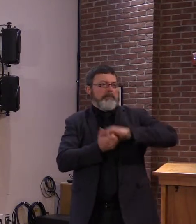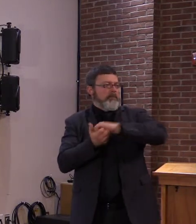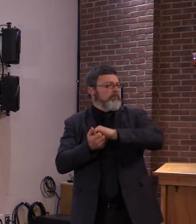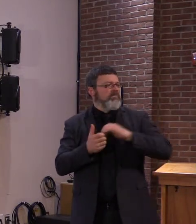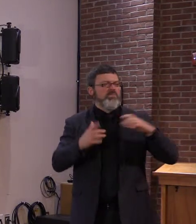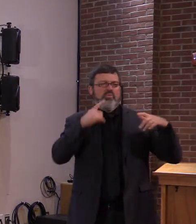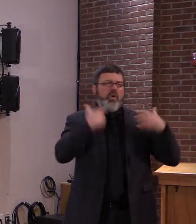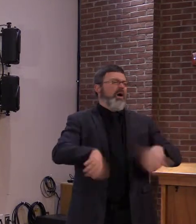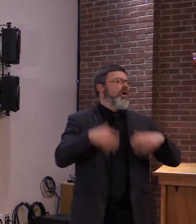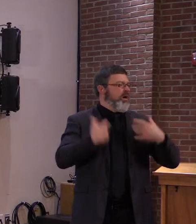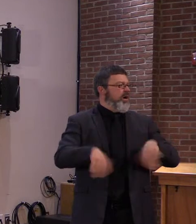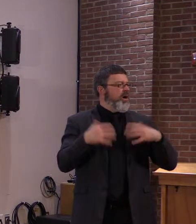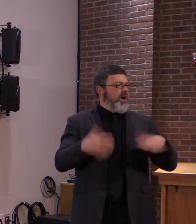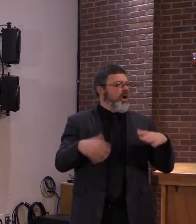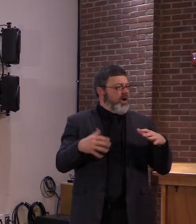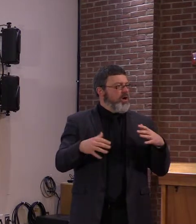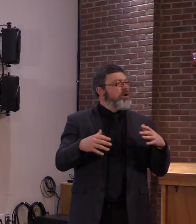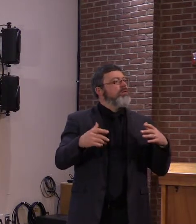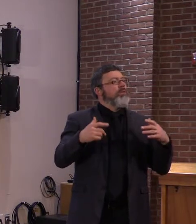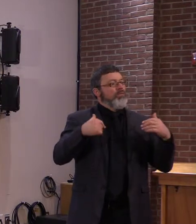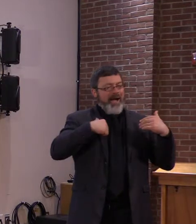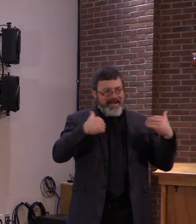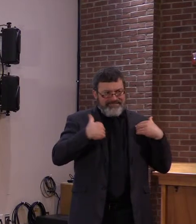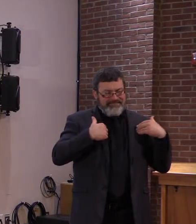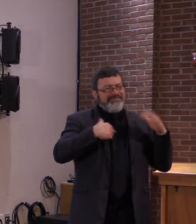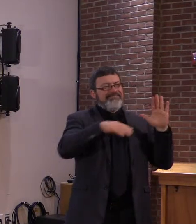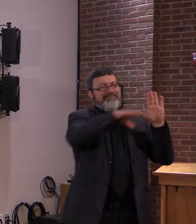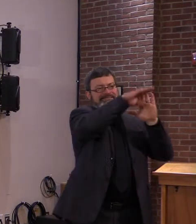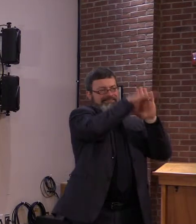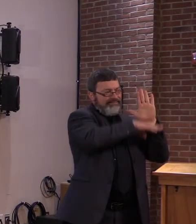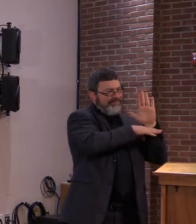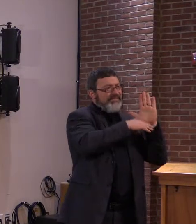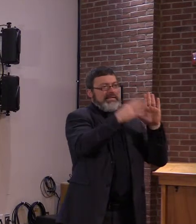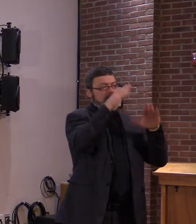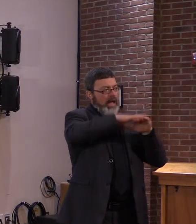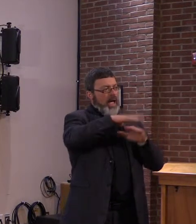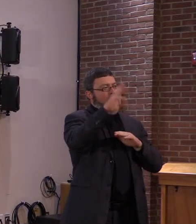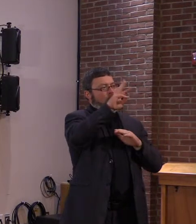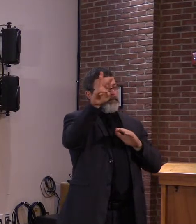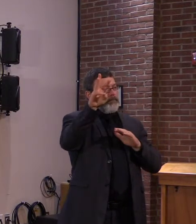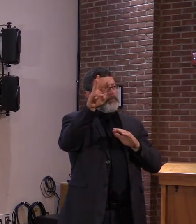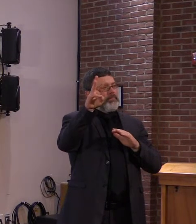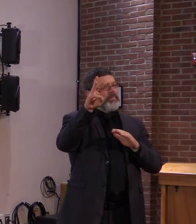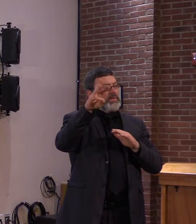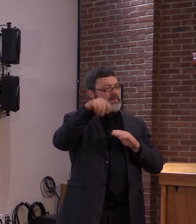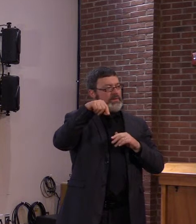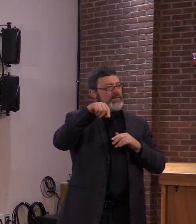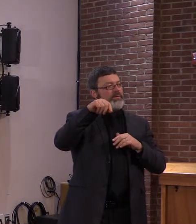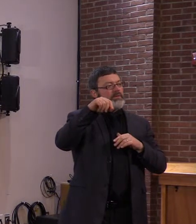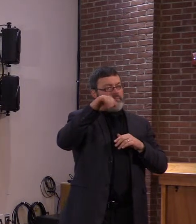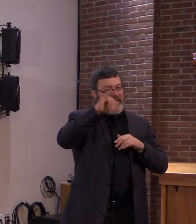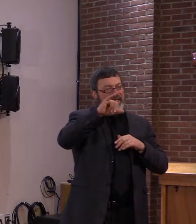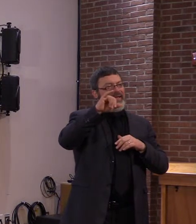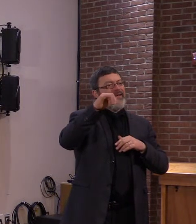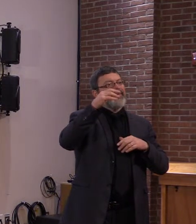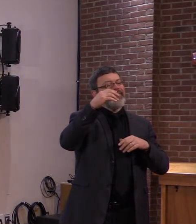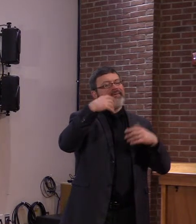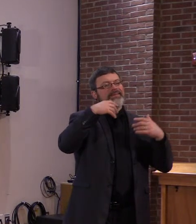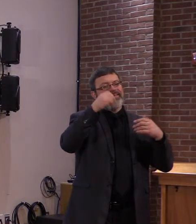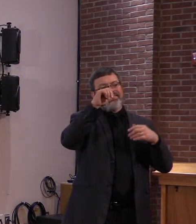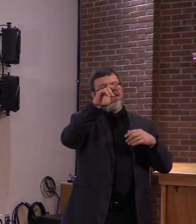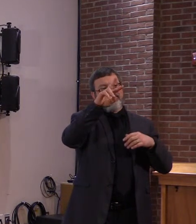okay? So there is this phenomenon called persistent positive person, which means that even